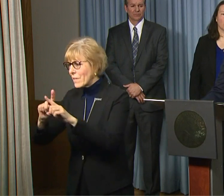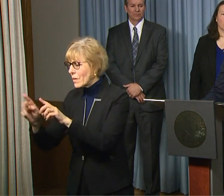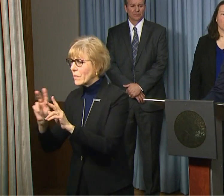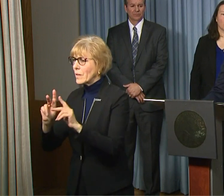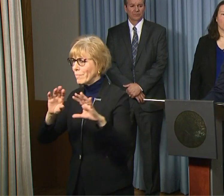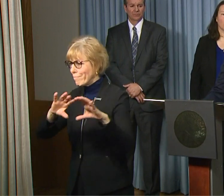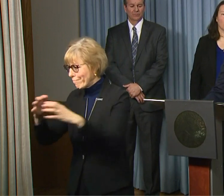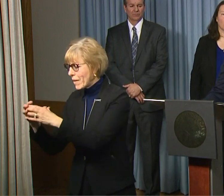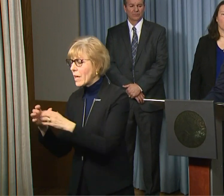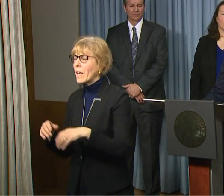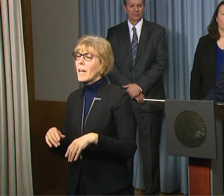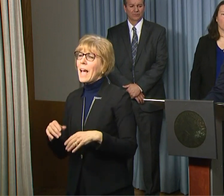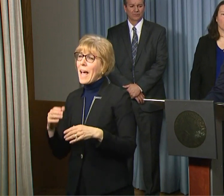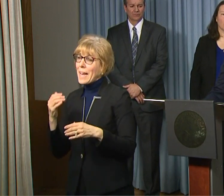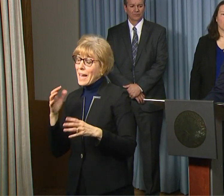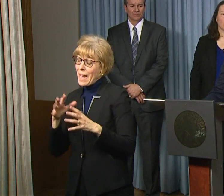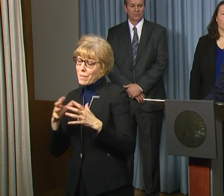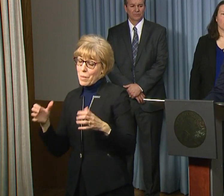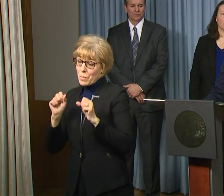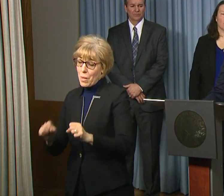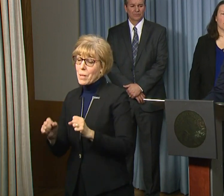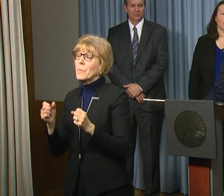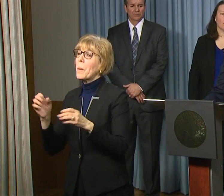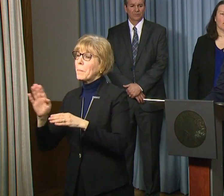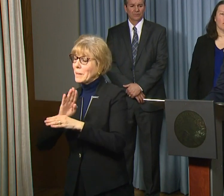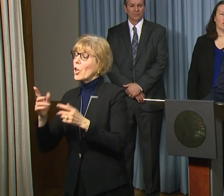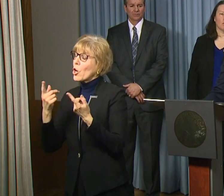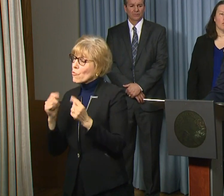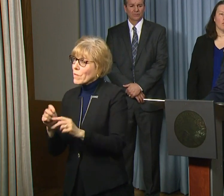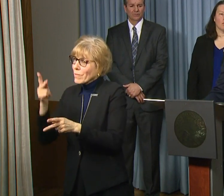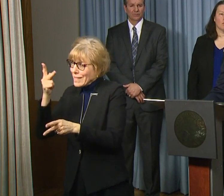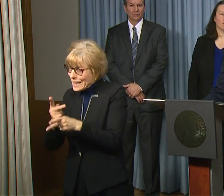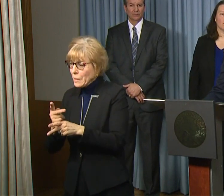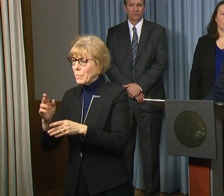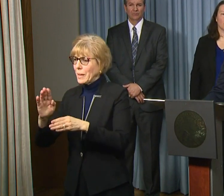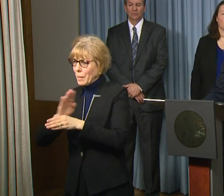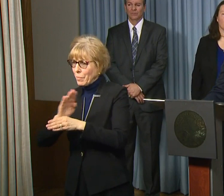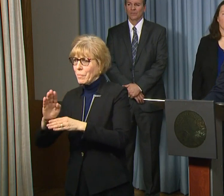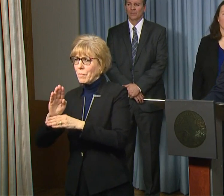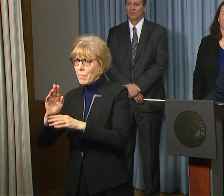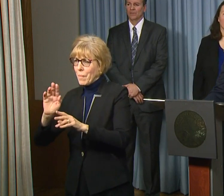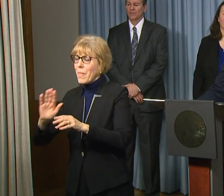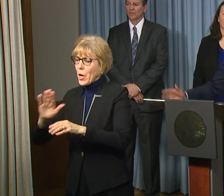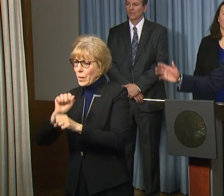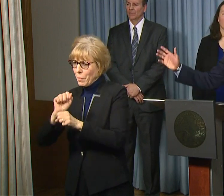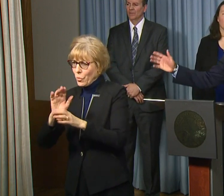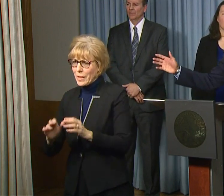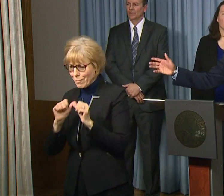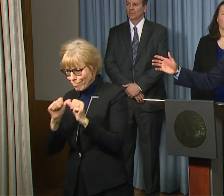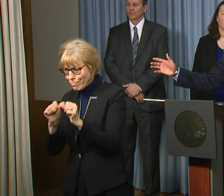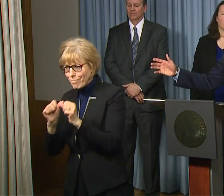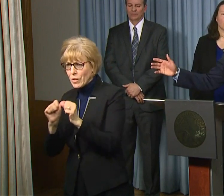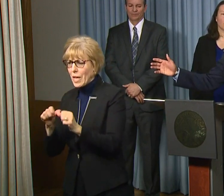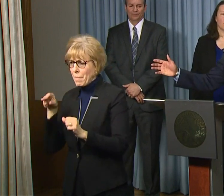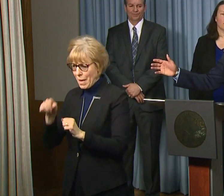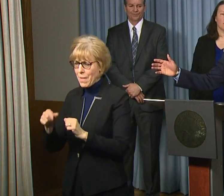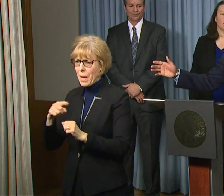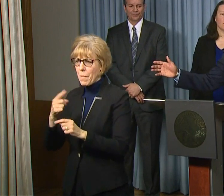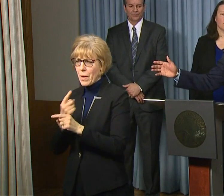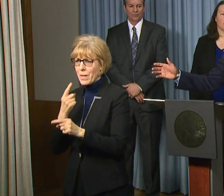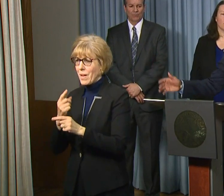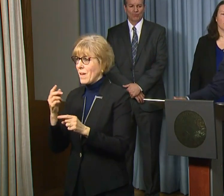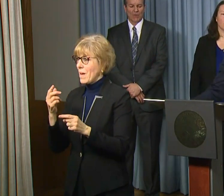And to the extent possible, many businesses are trying to keep employees being paid regularly. A lot of this, of course, will be impacted by how long